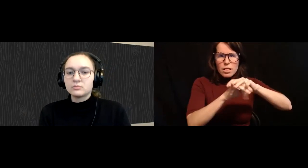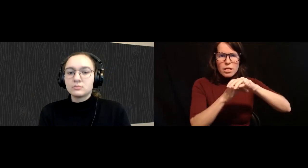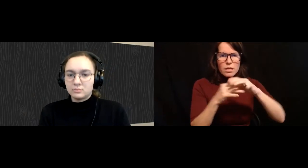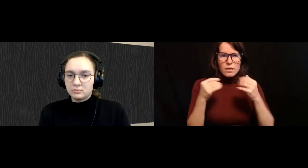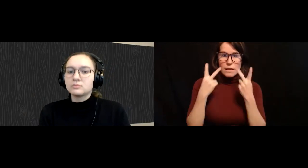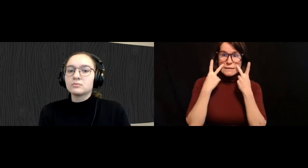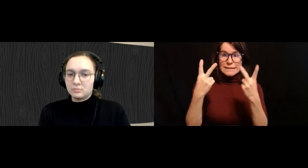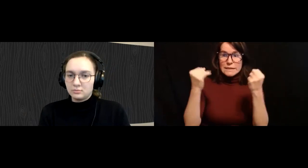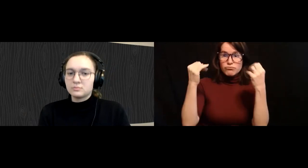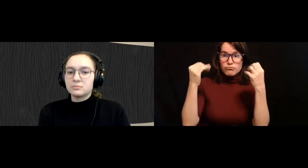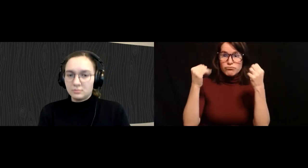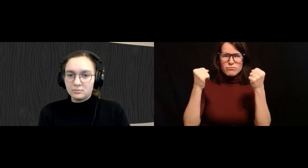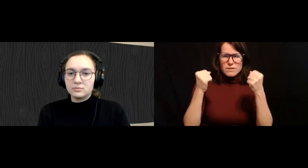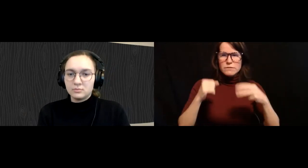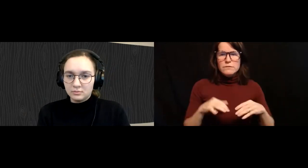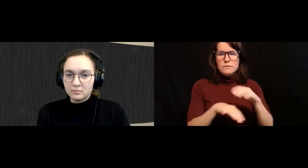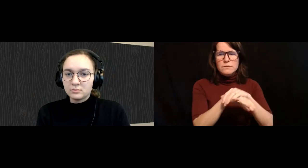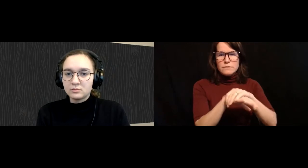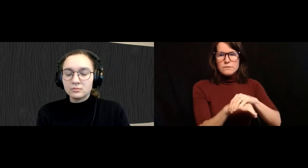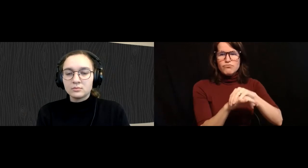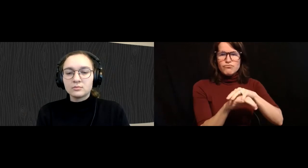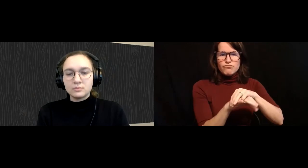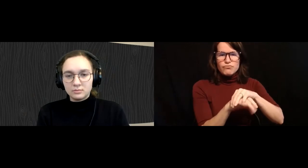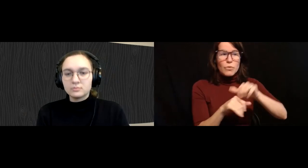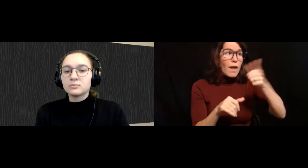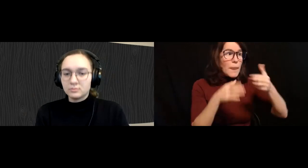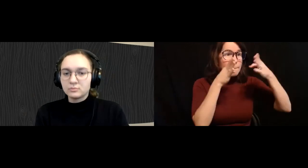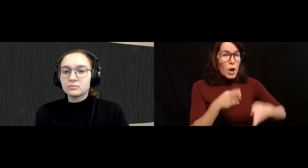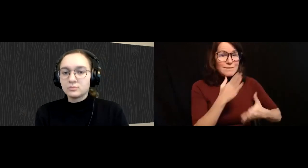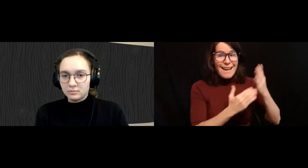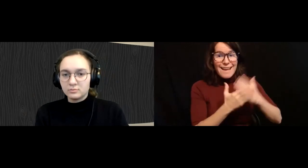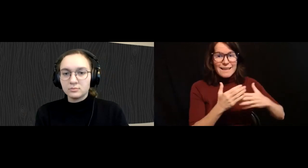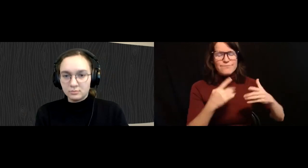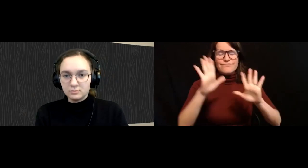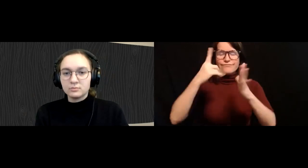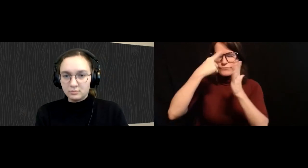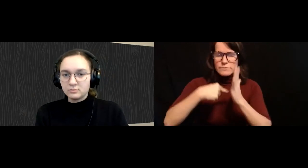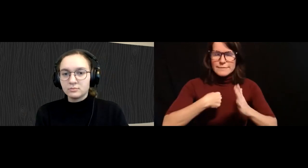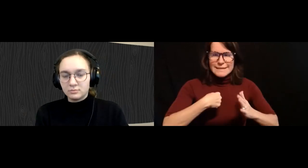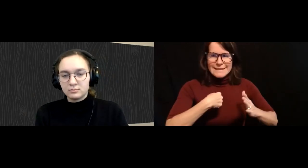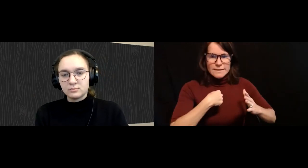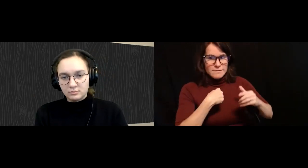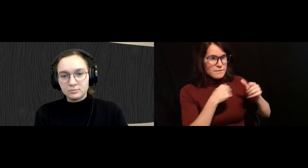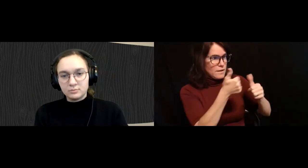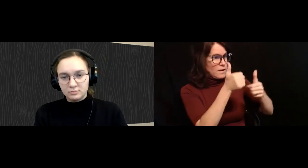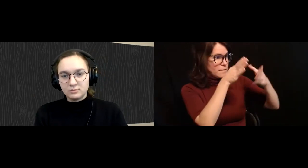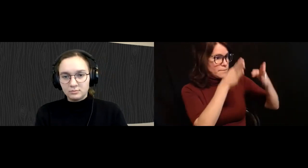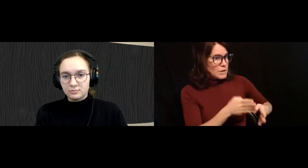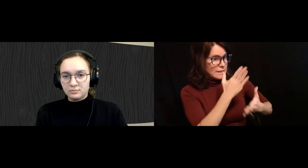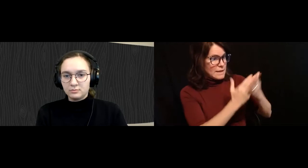sign underneath my hand. So normal in American Sign Language, we see with our eyes, but the other person's, but I don't. So